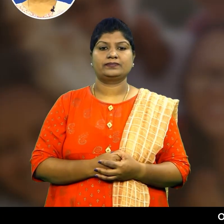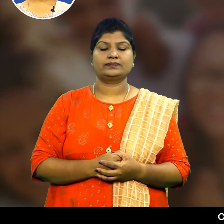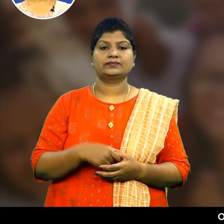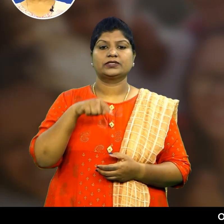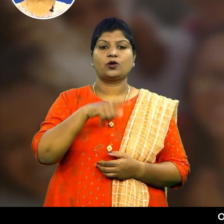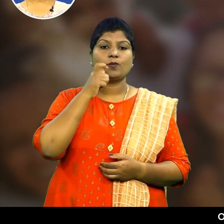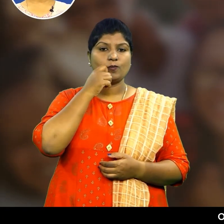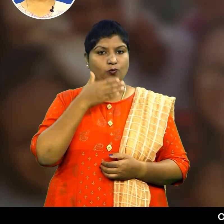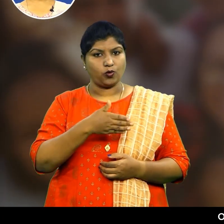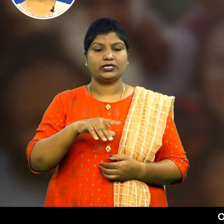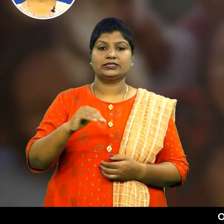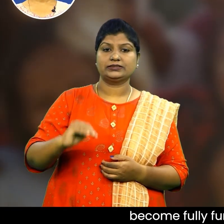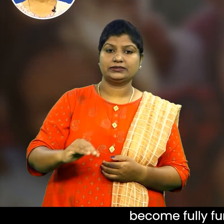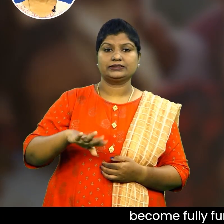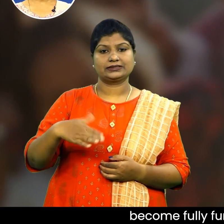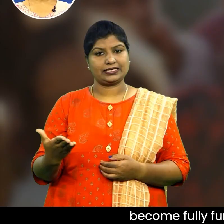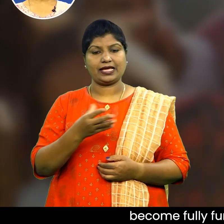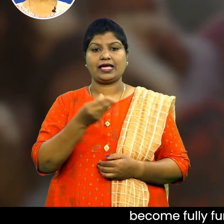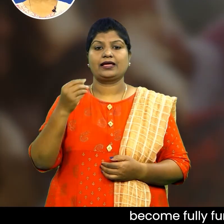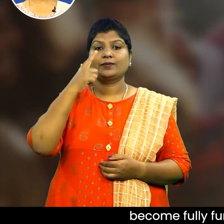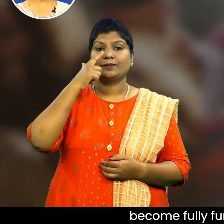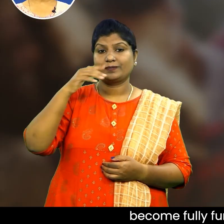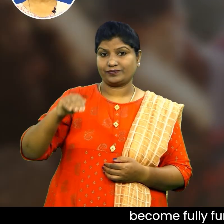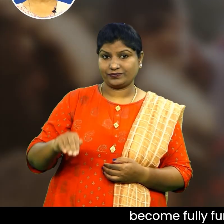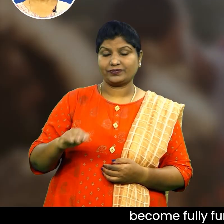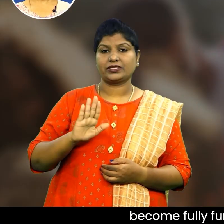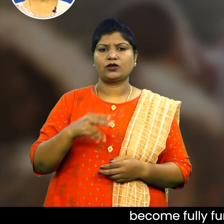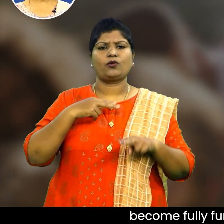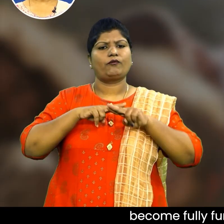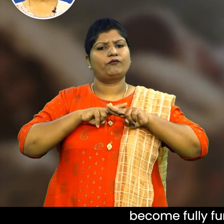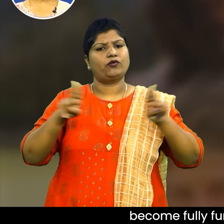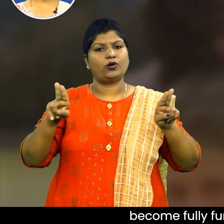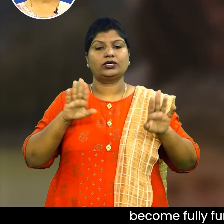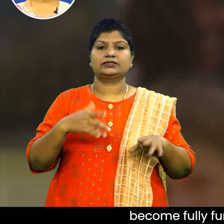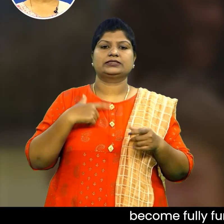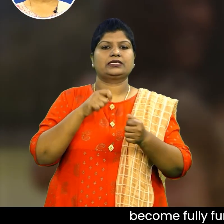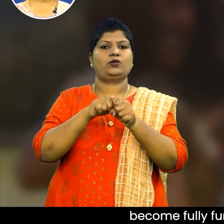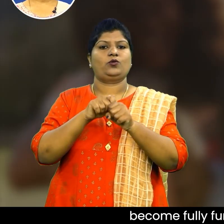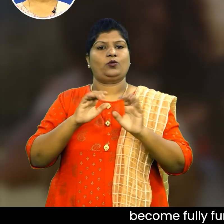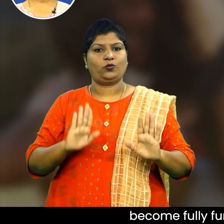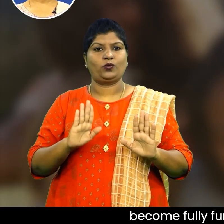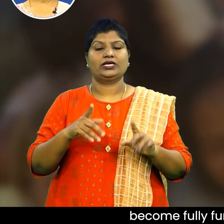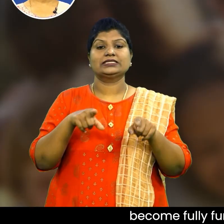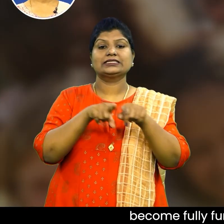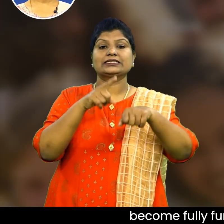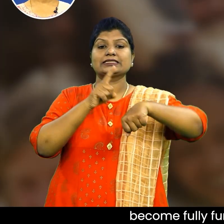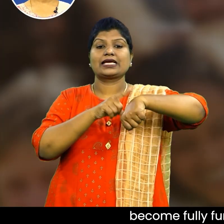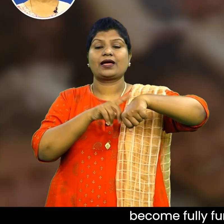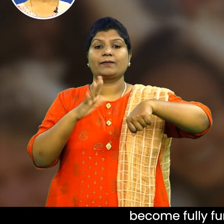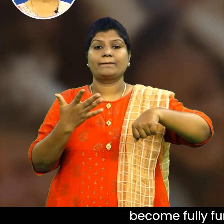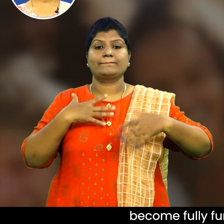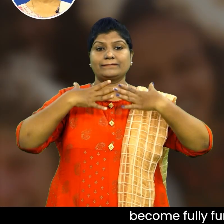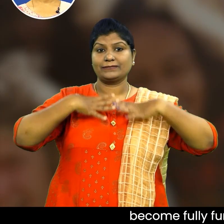of boys and girls become fully functional at the time of puberty.